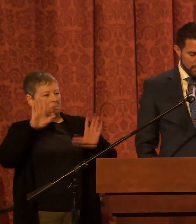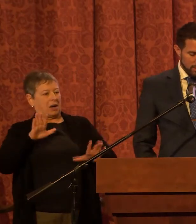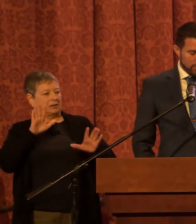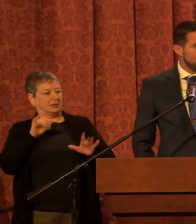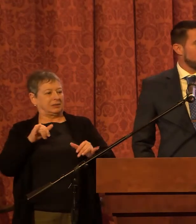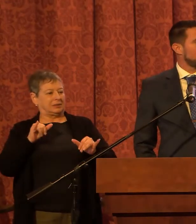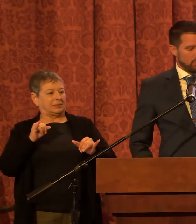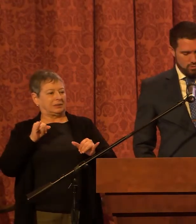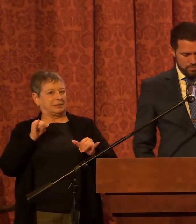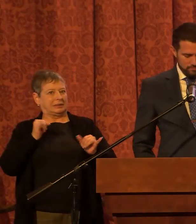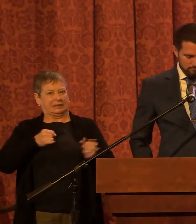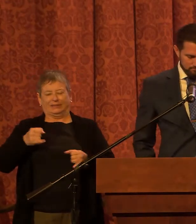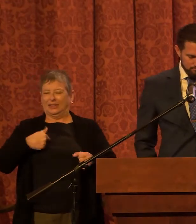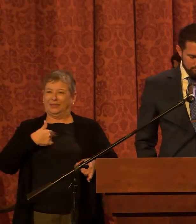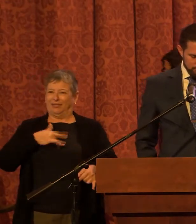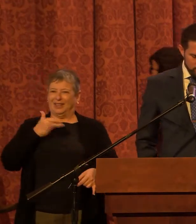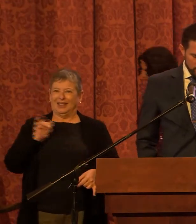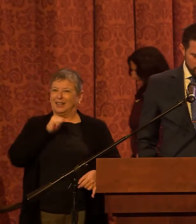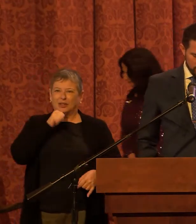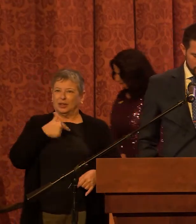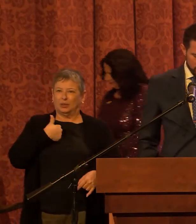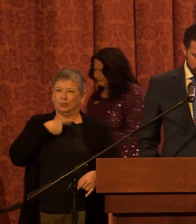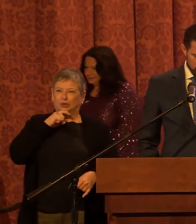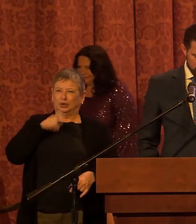feel we deserve this award.